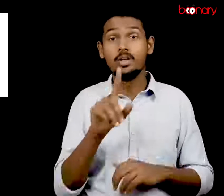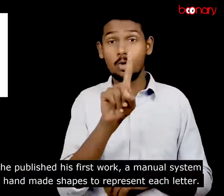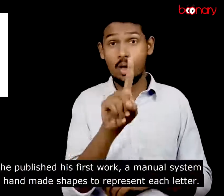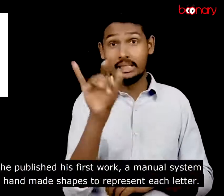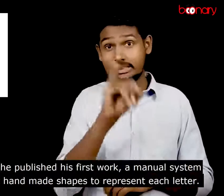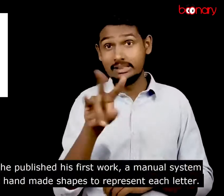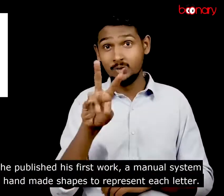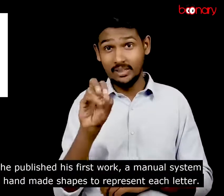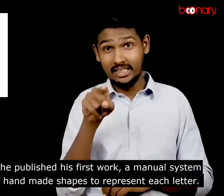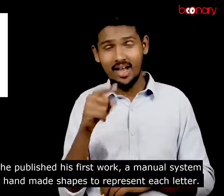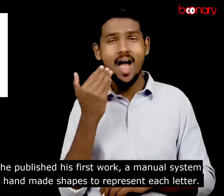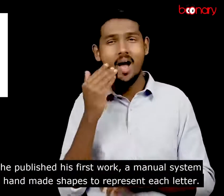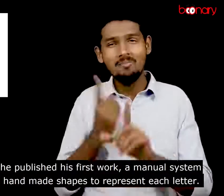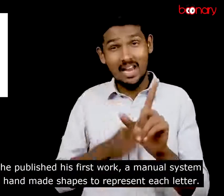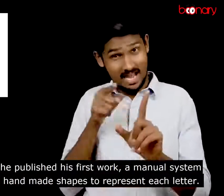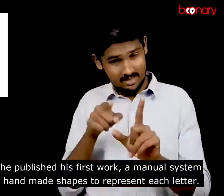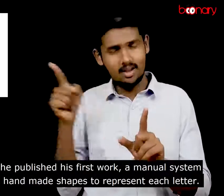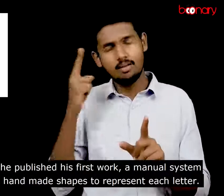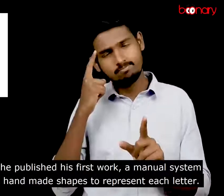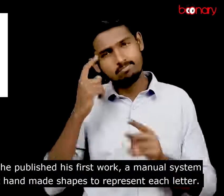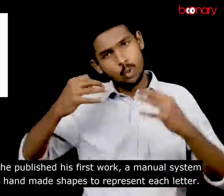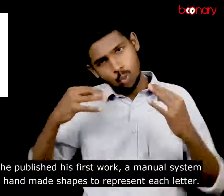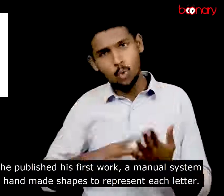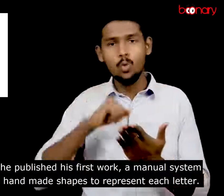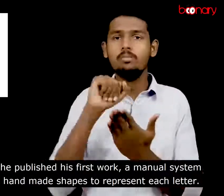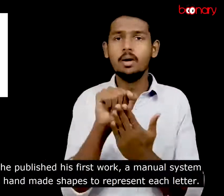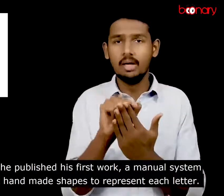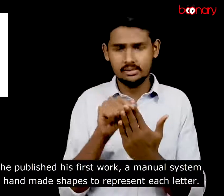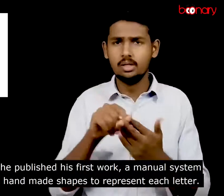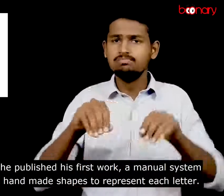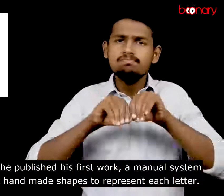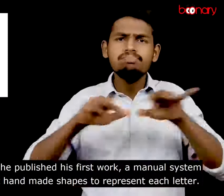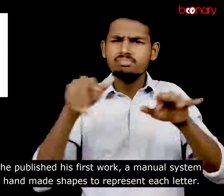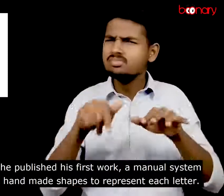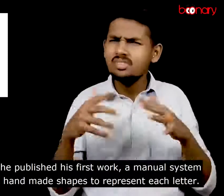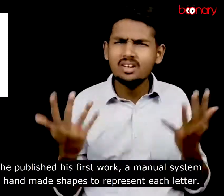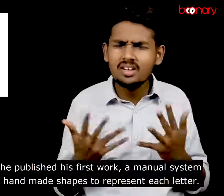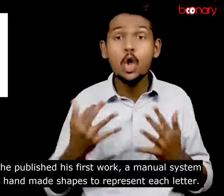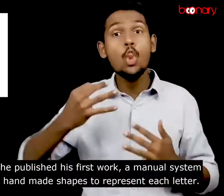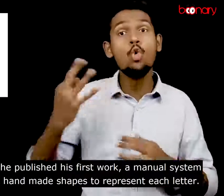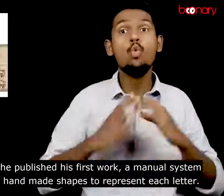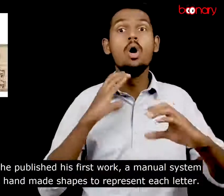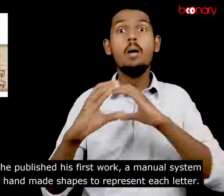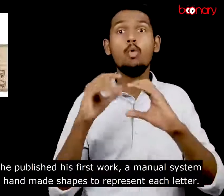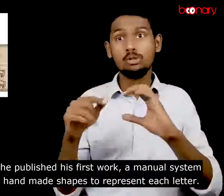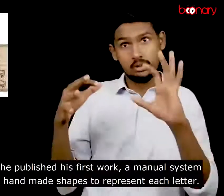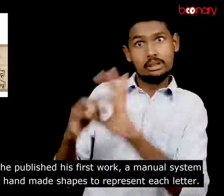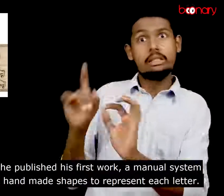In the year 1620, he published his first work, a manual system in which the right